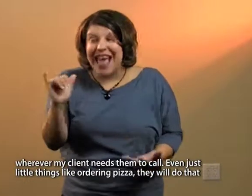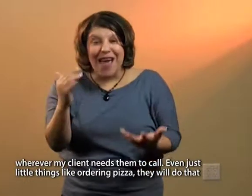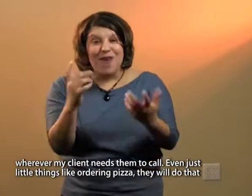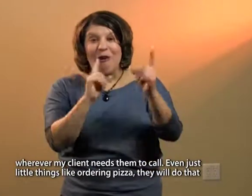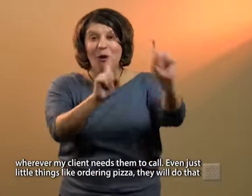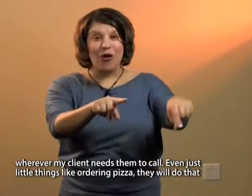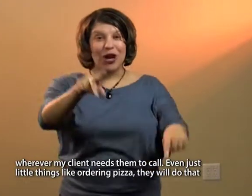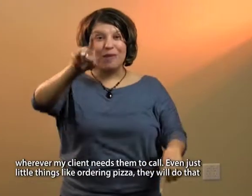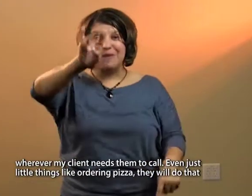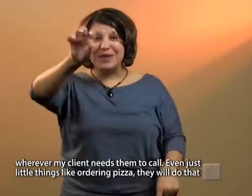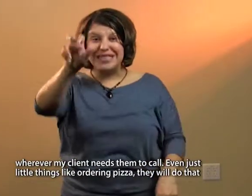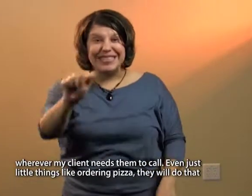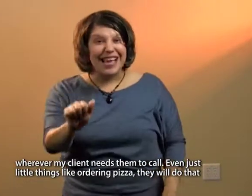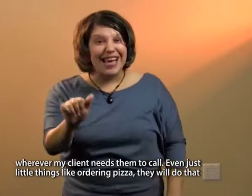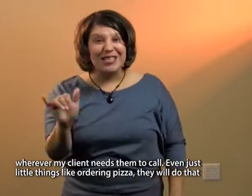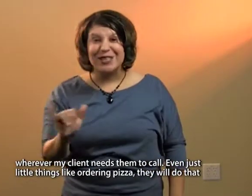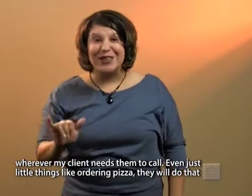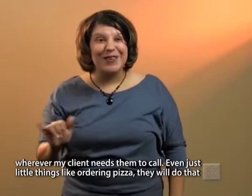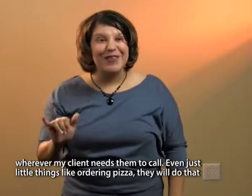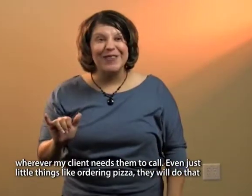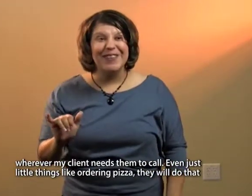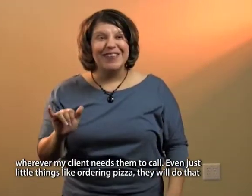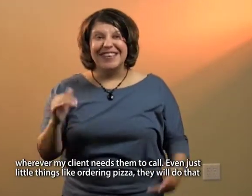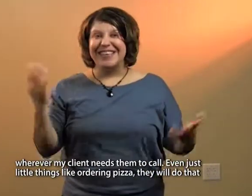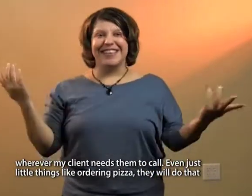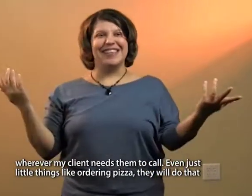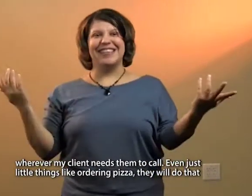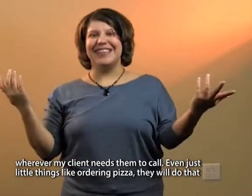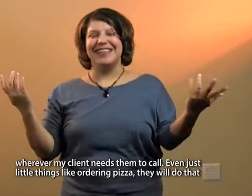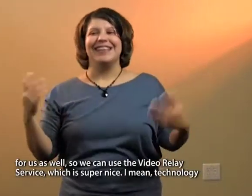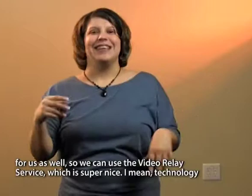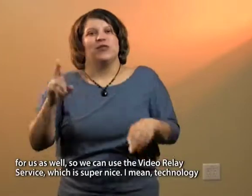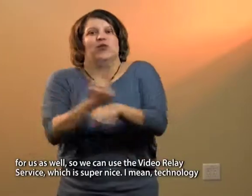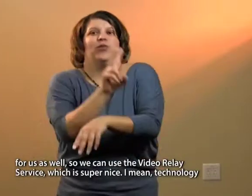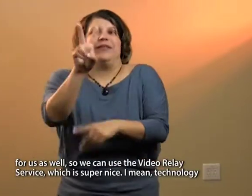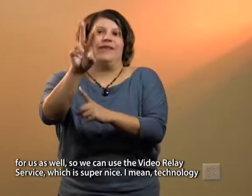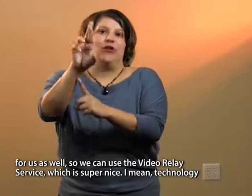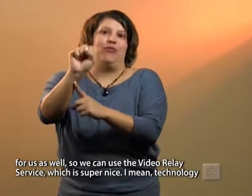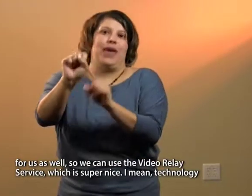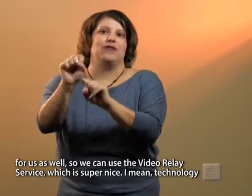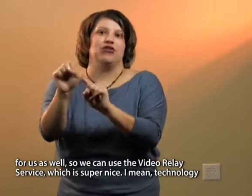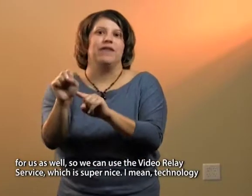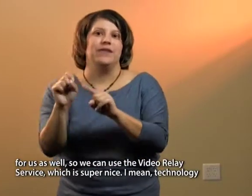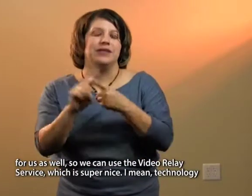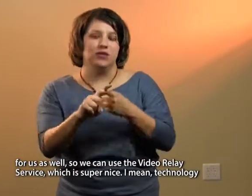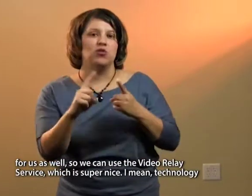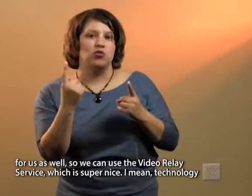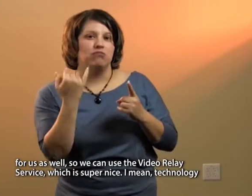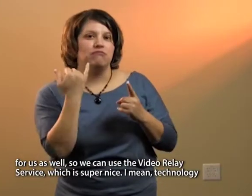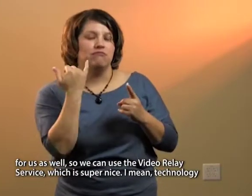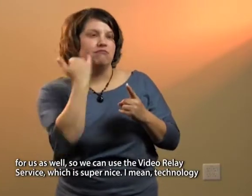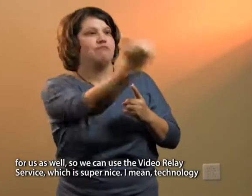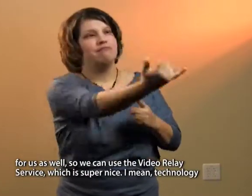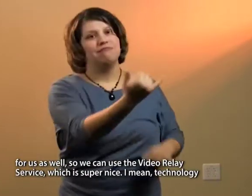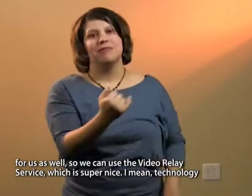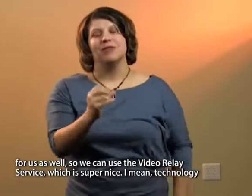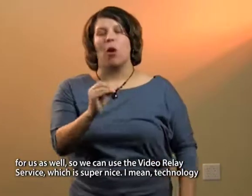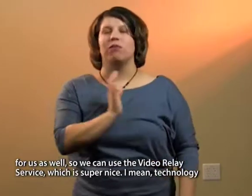call and even just little things like ordering pizza they'll do that for us as well so we can use the video relay